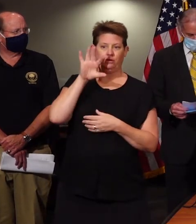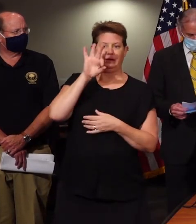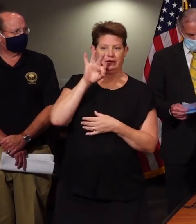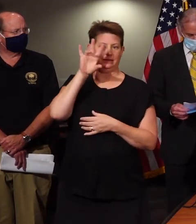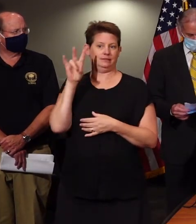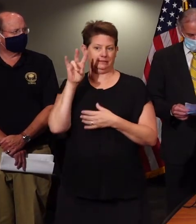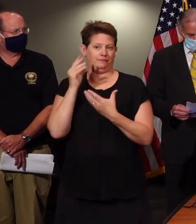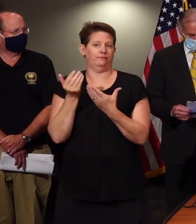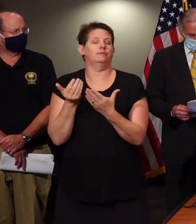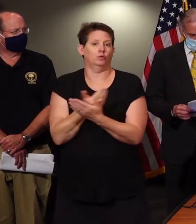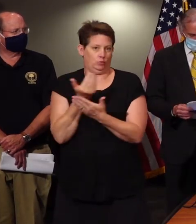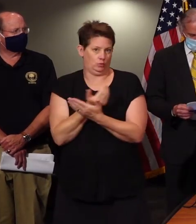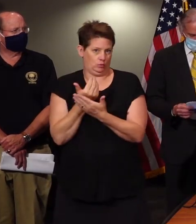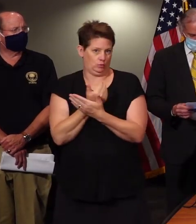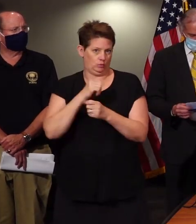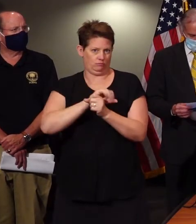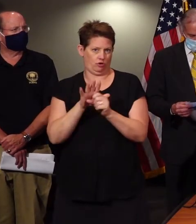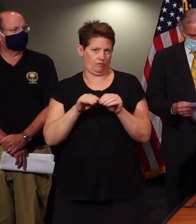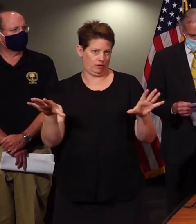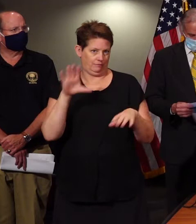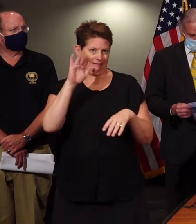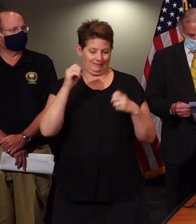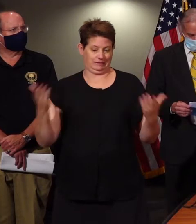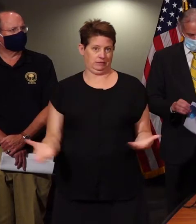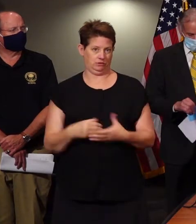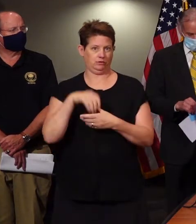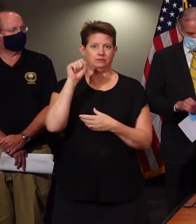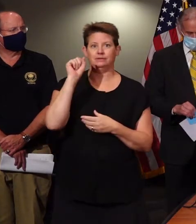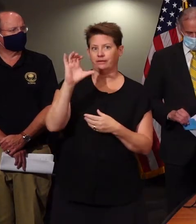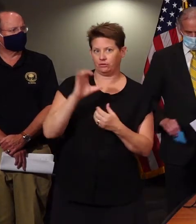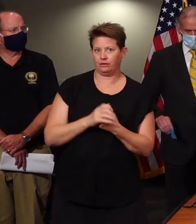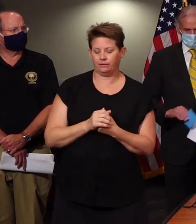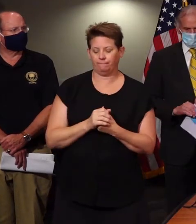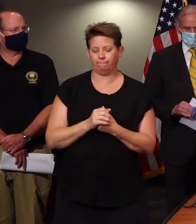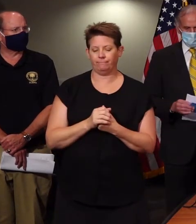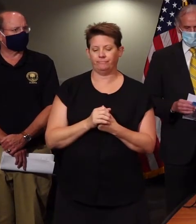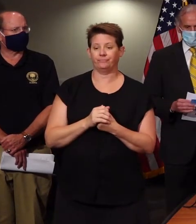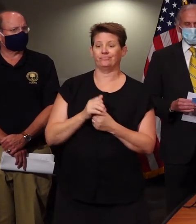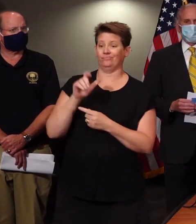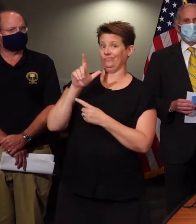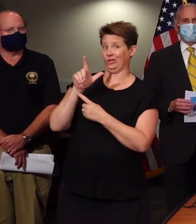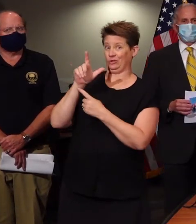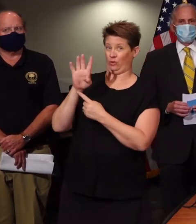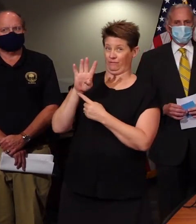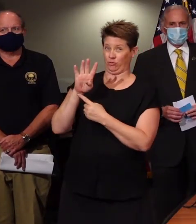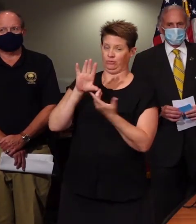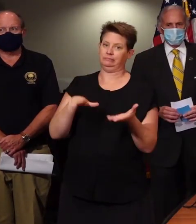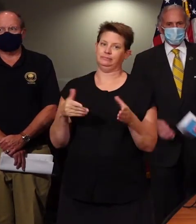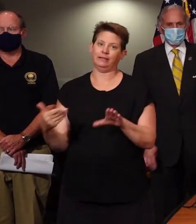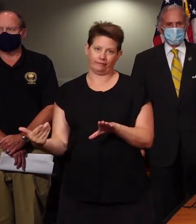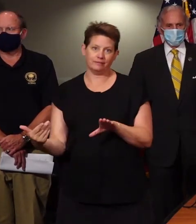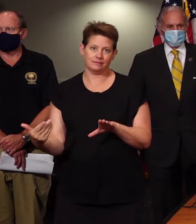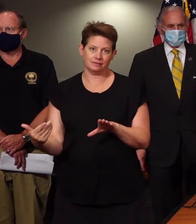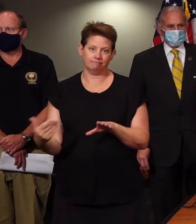1,497 new confirmed cases of COVID-19 in South Carolina, and 24 additional confirmed deaths